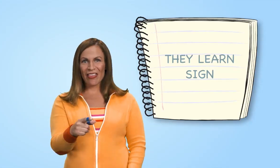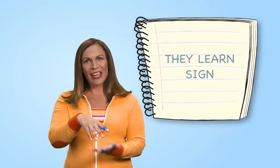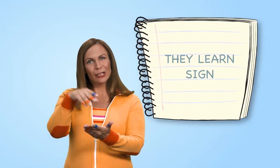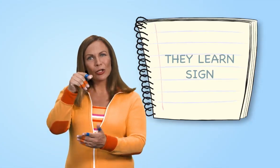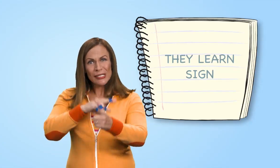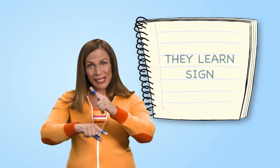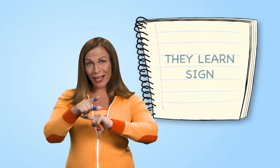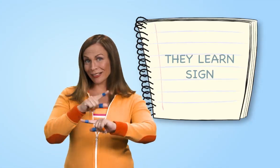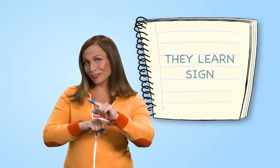They learn sign?